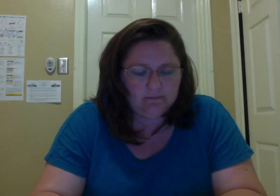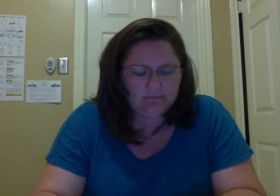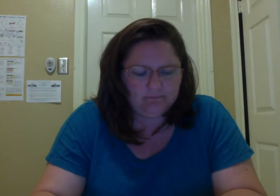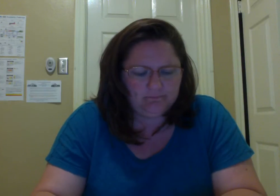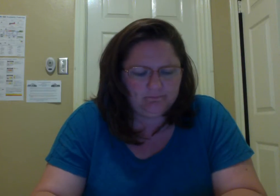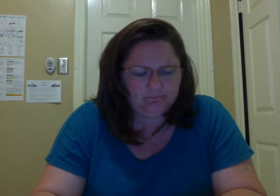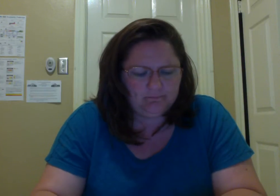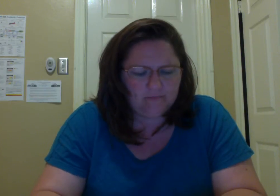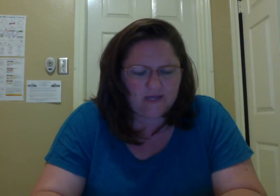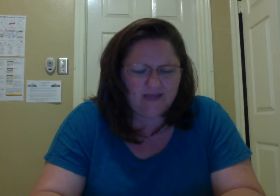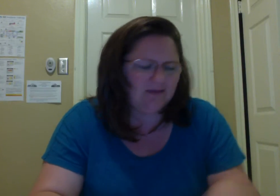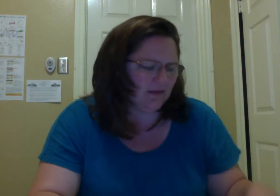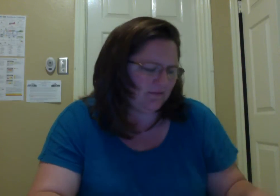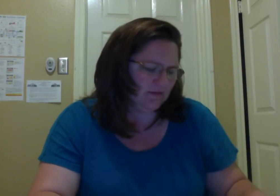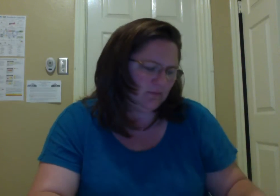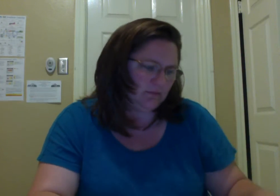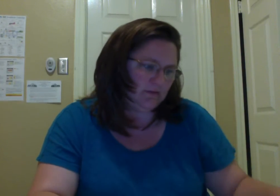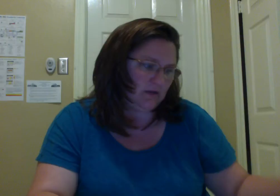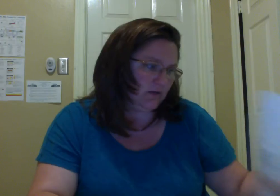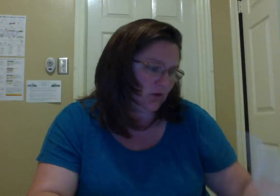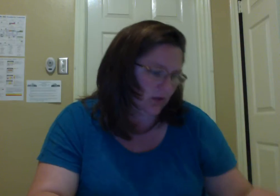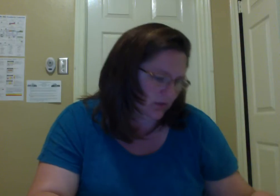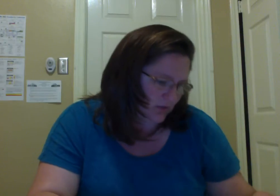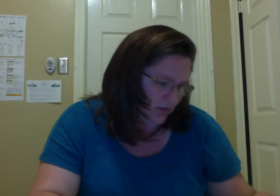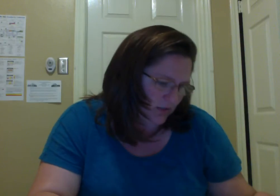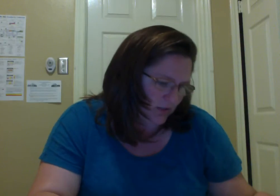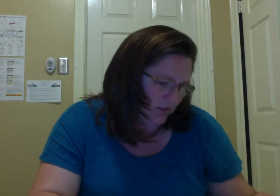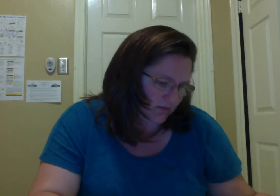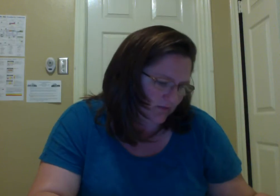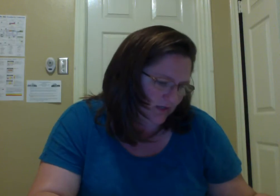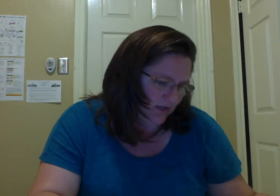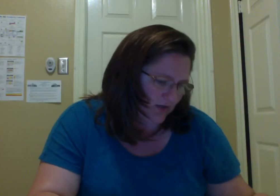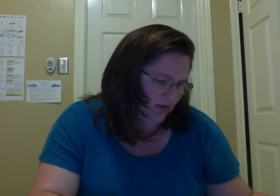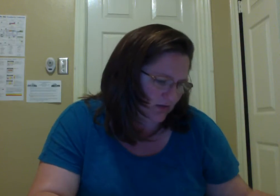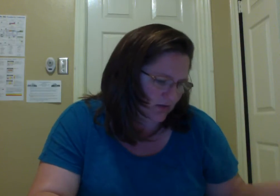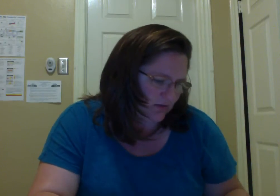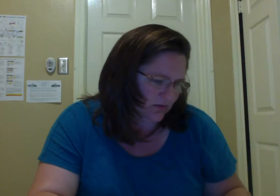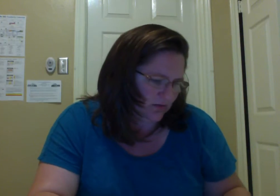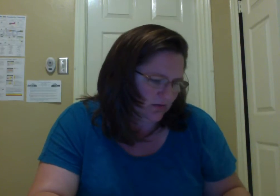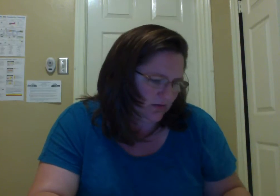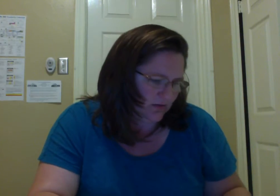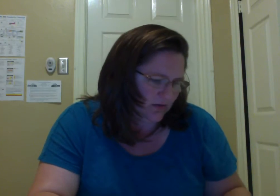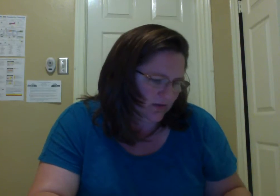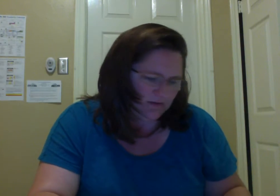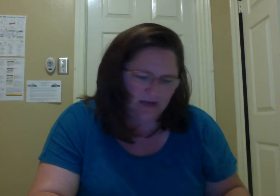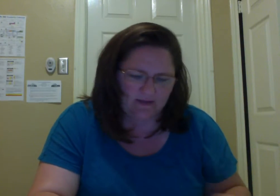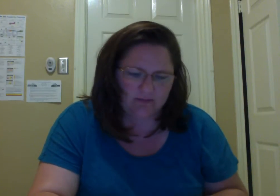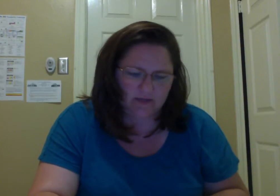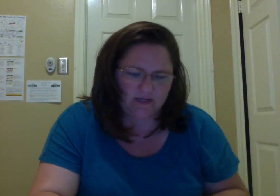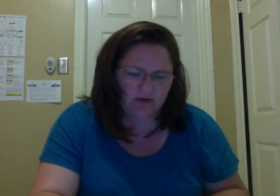I can't tell if that's supposed to be signed or not. Because here it's highlighted, but here it's